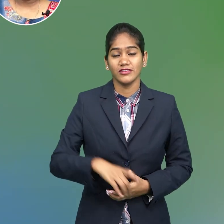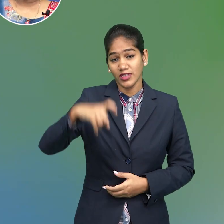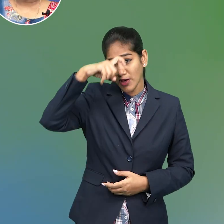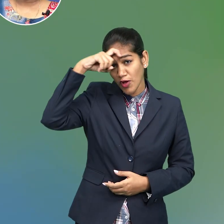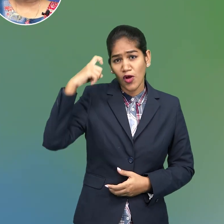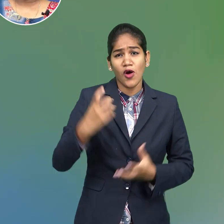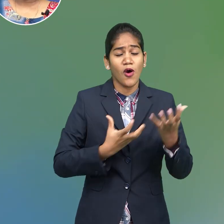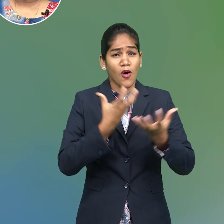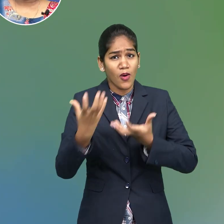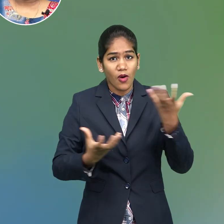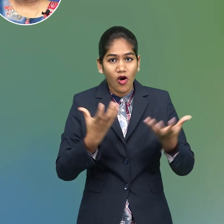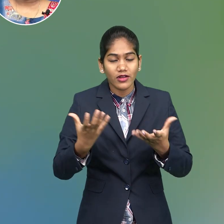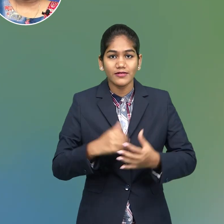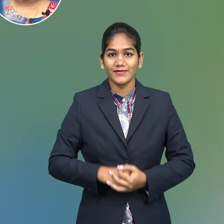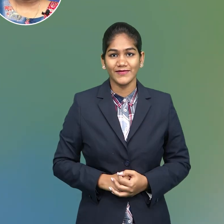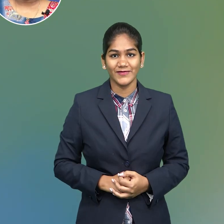Hot,